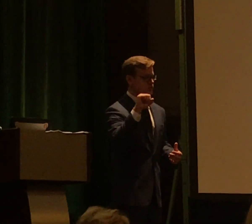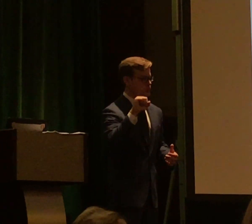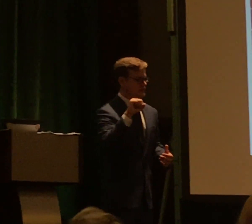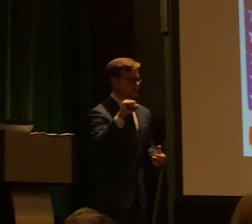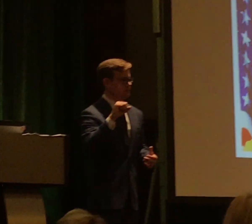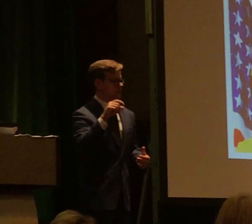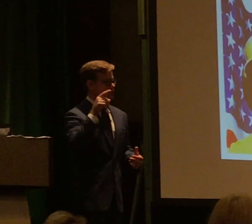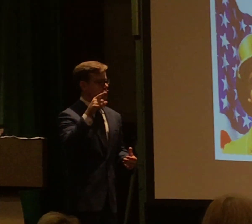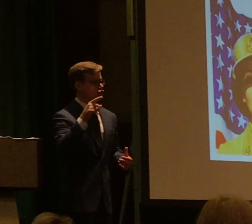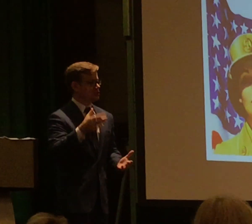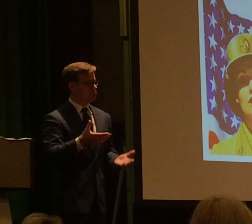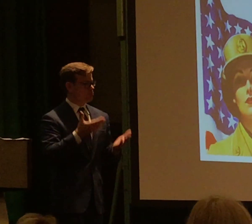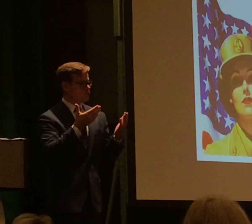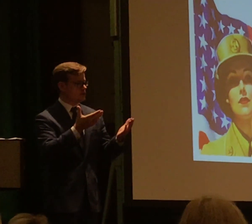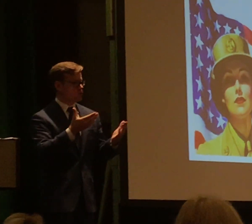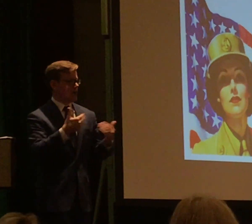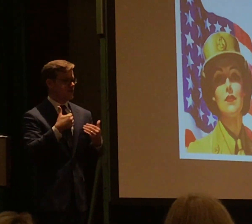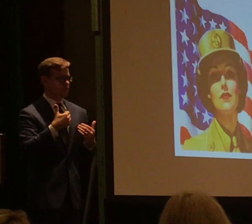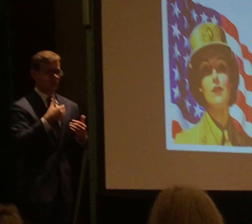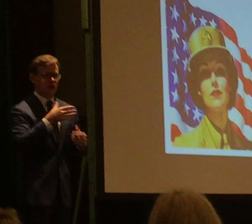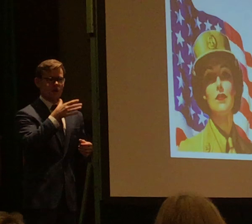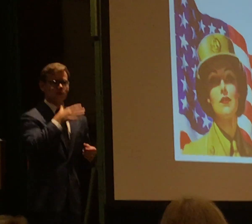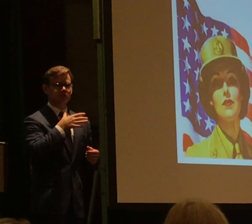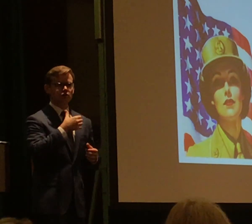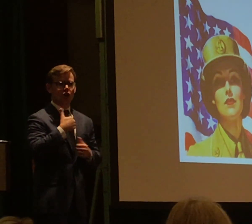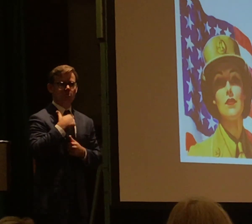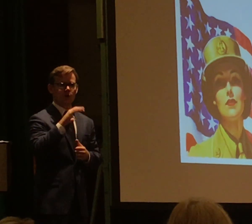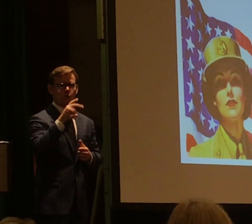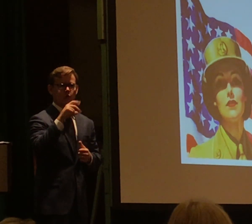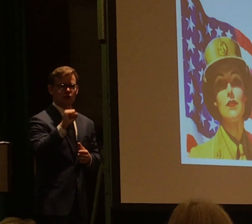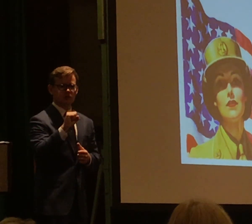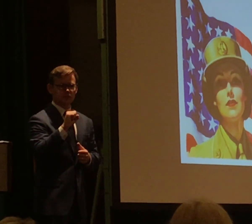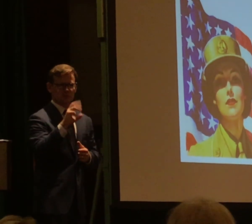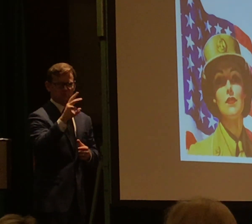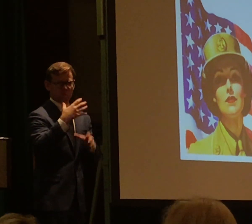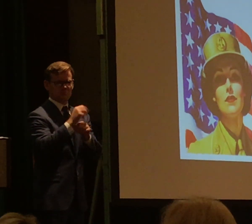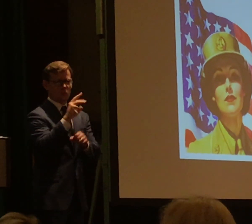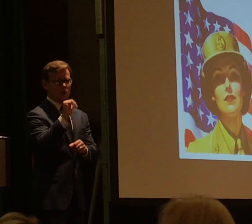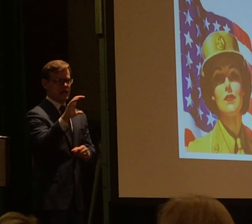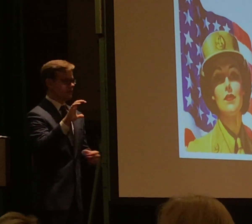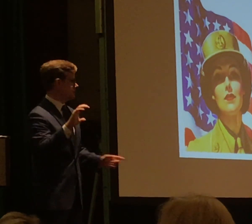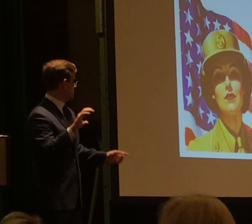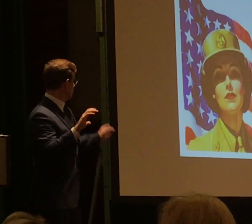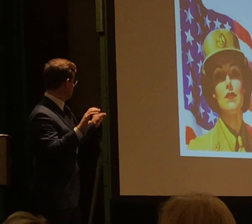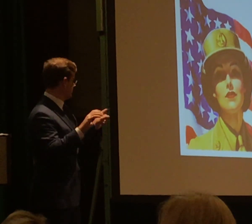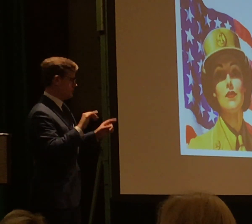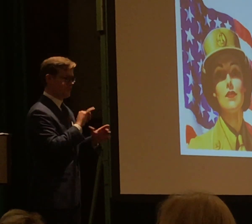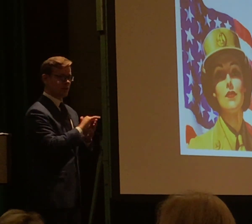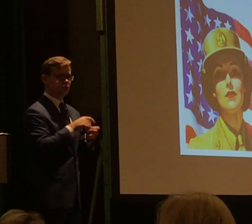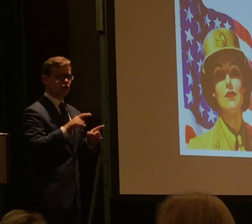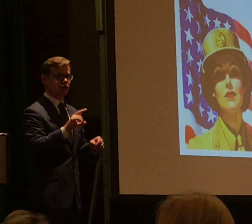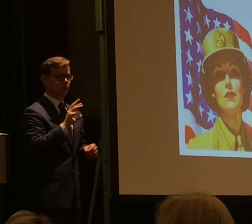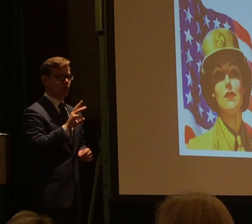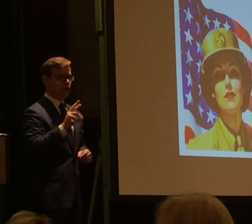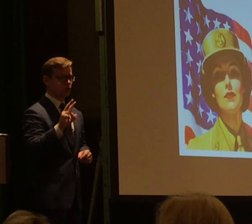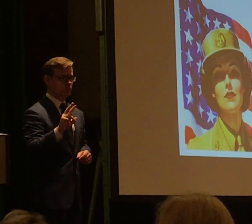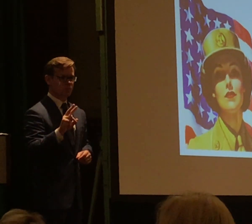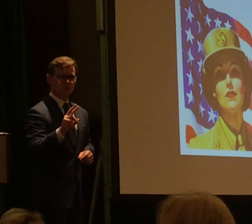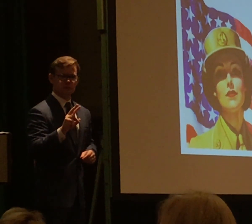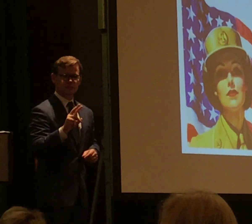Do you remember Edith Rogers? She proposed that the Women's Army Corps, or the